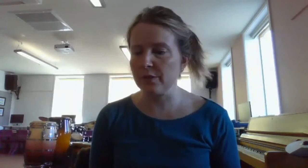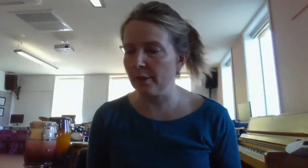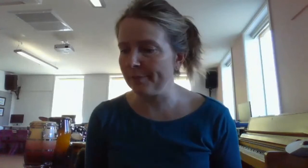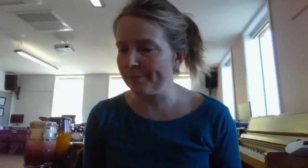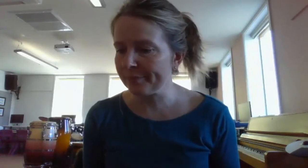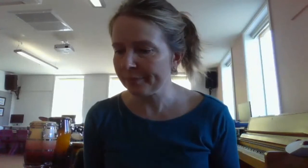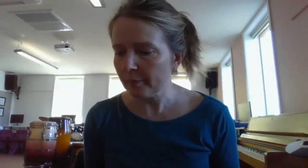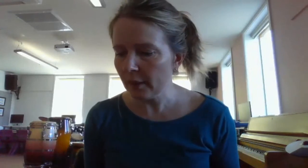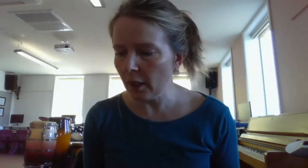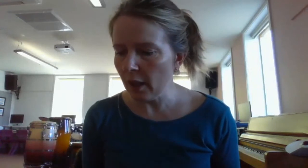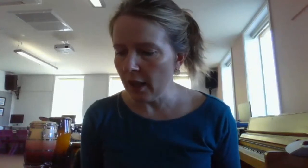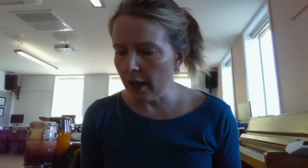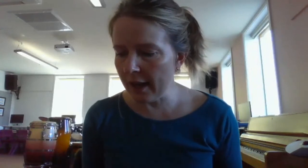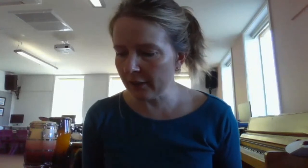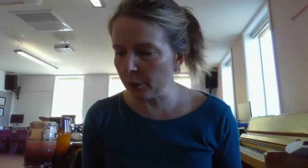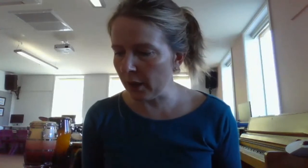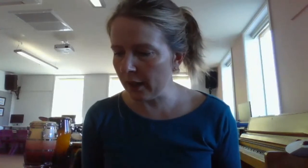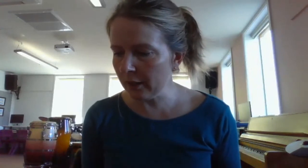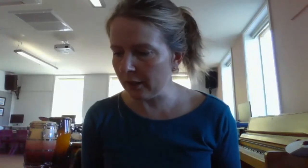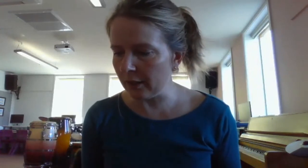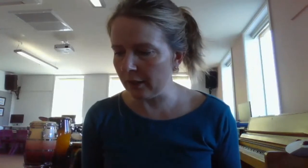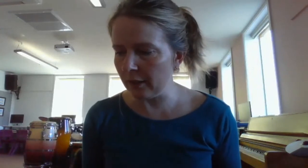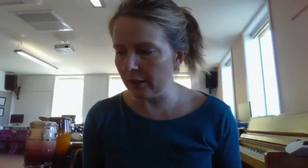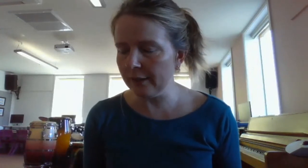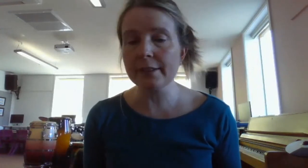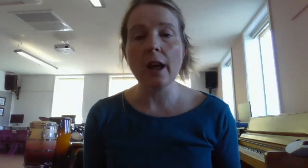etc. Next one is